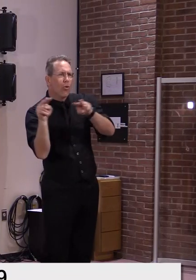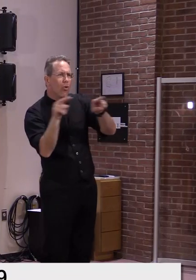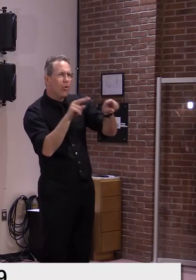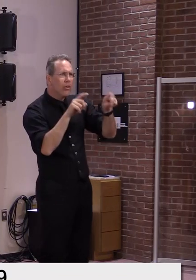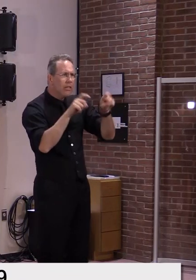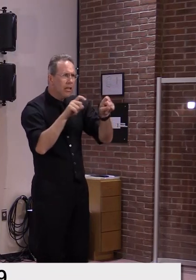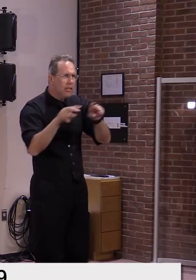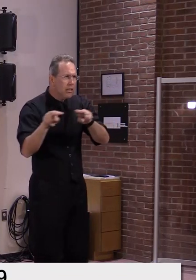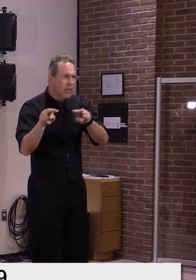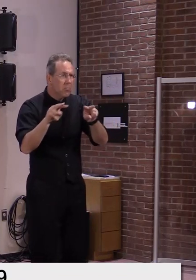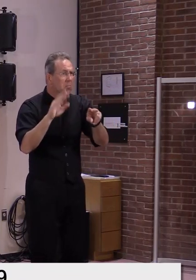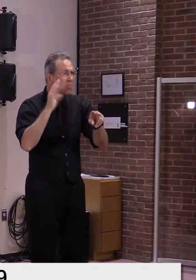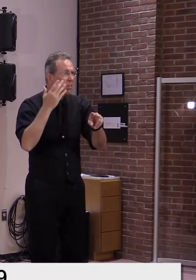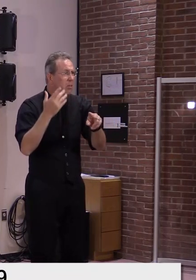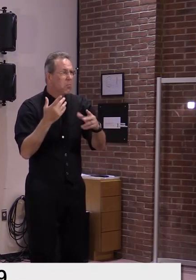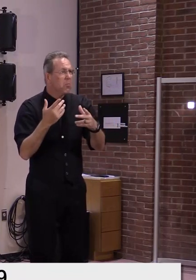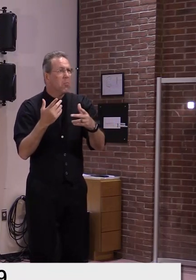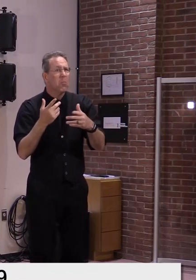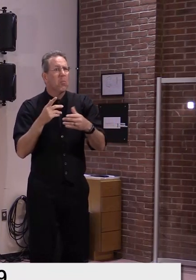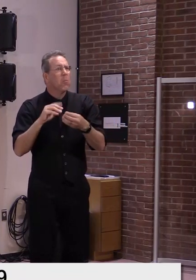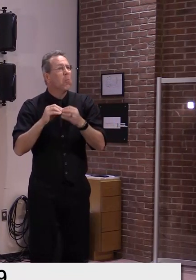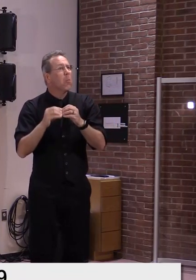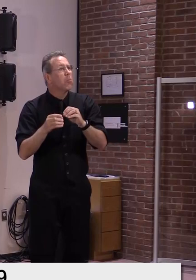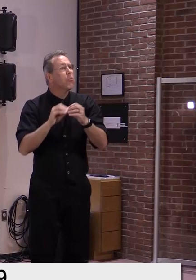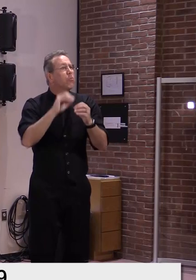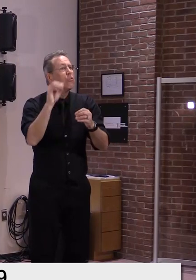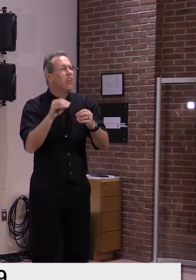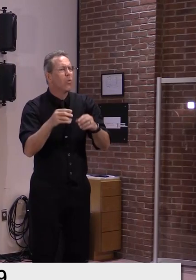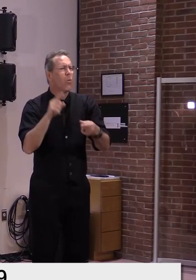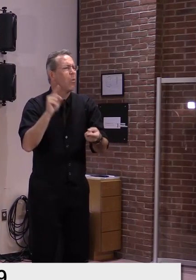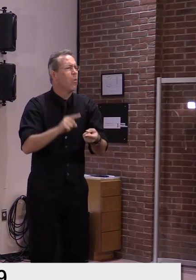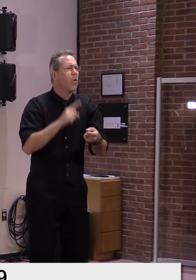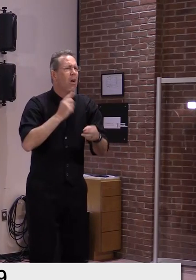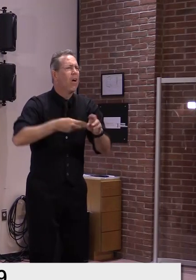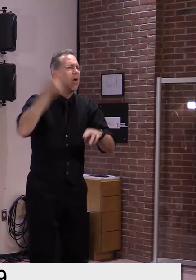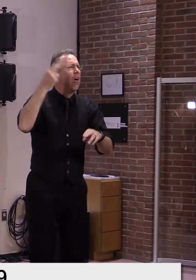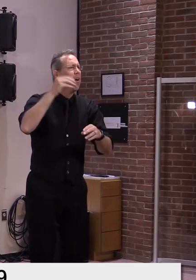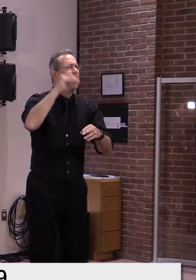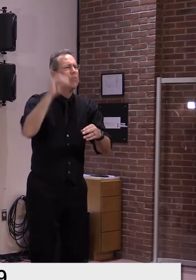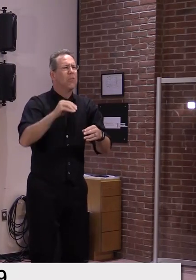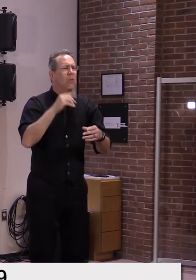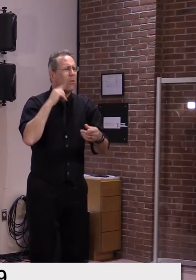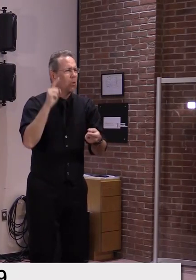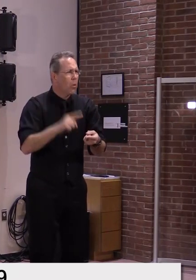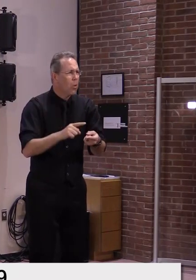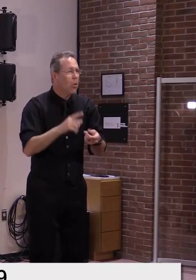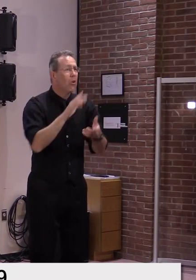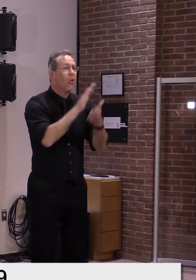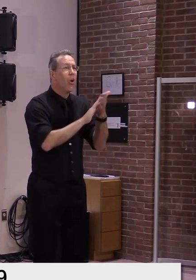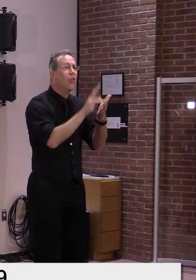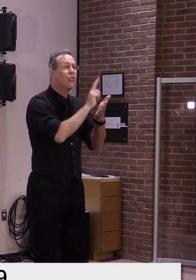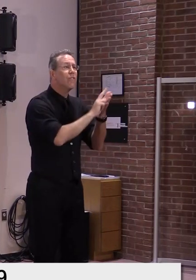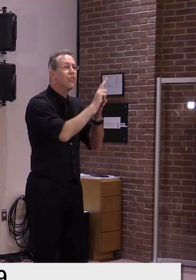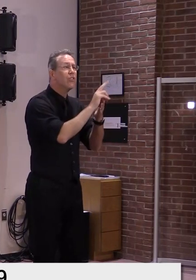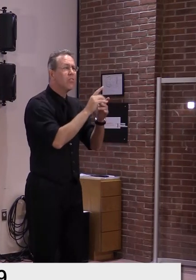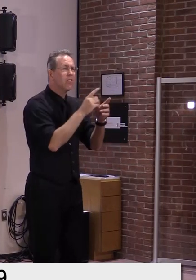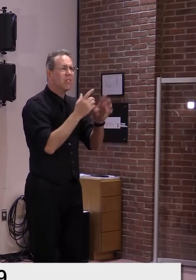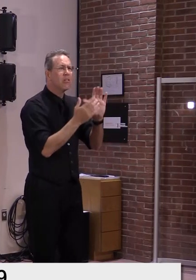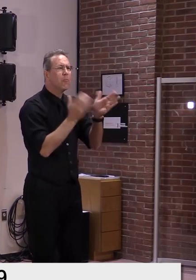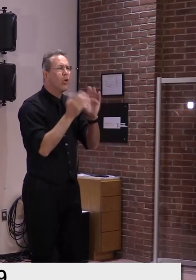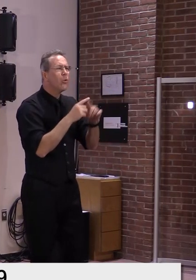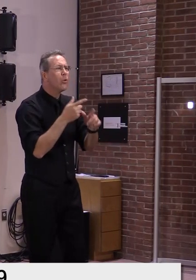very low. And in fact, the percent of college cases in the spring relative to Vermont's overall case count was